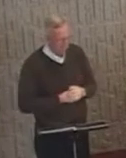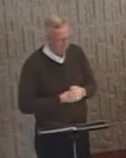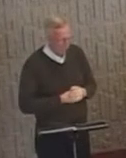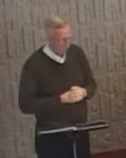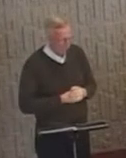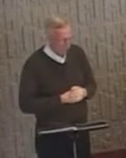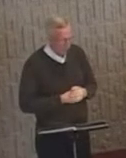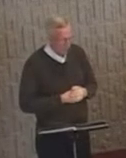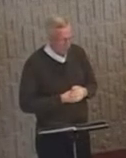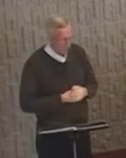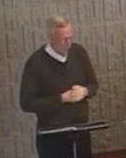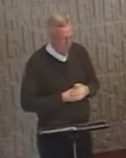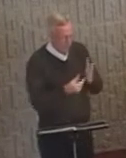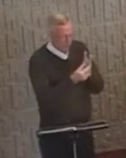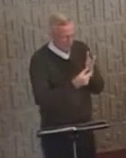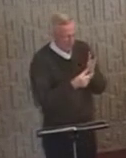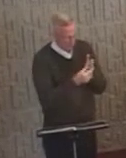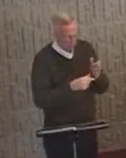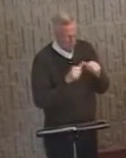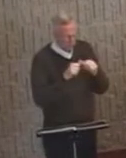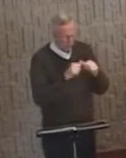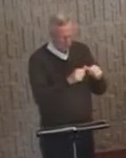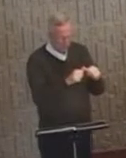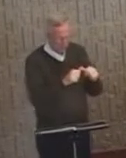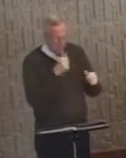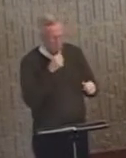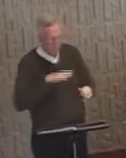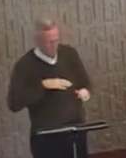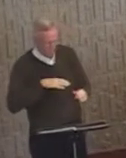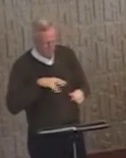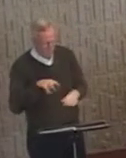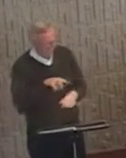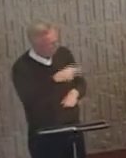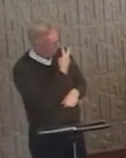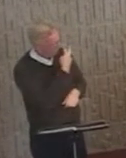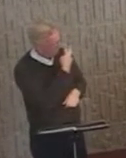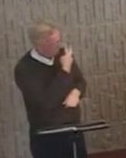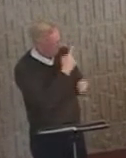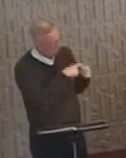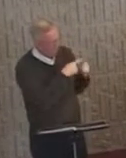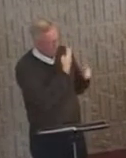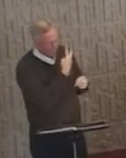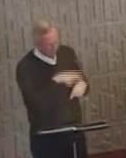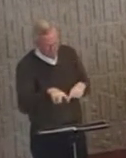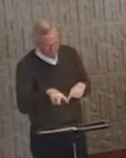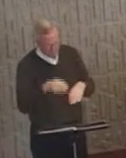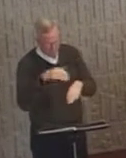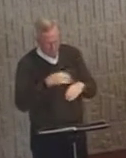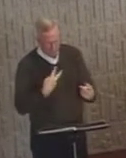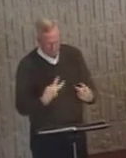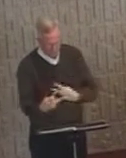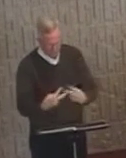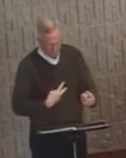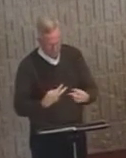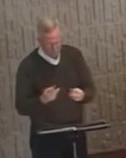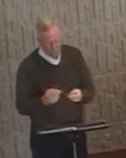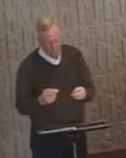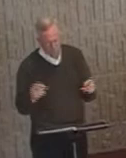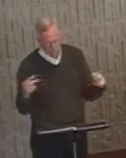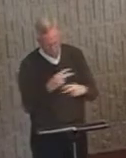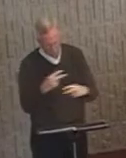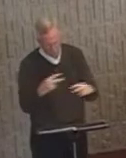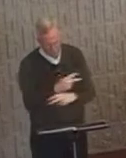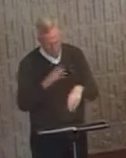And as the news article continues, she looked at him and then back at the traffic on the expressway from her precarious